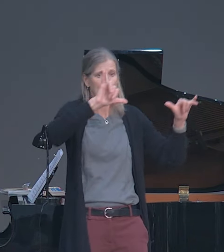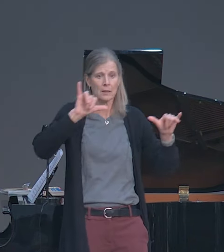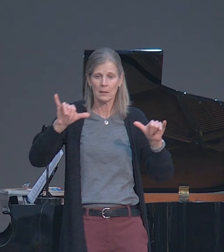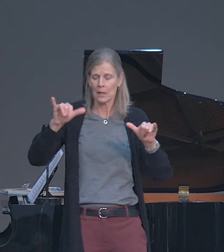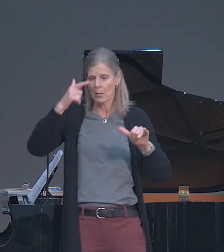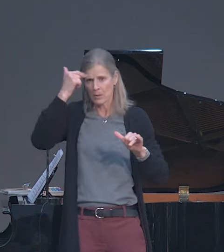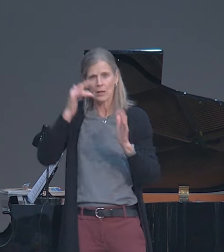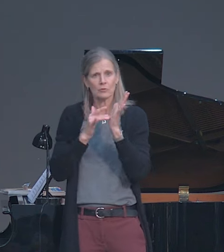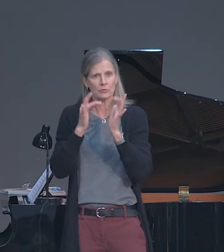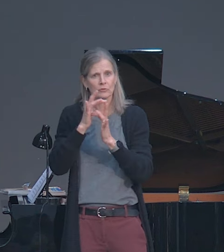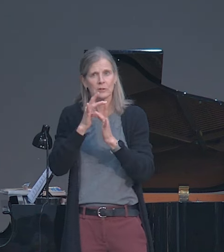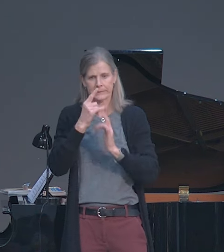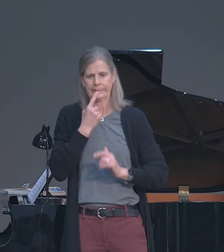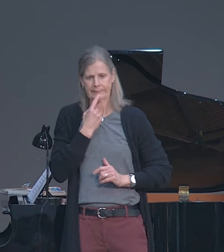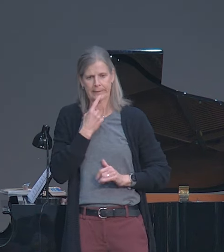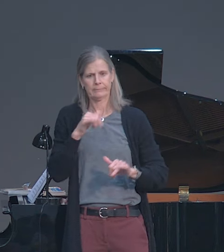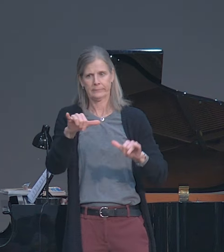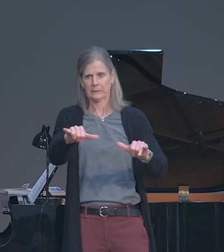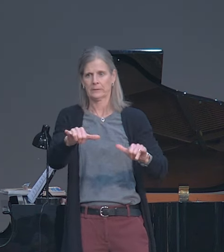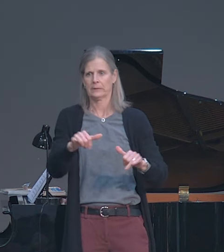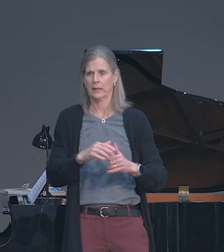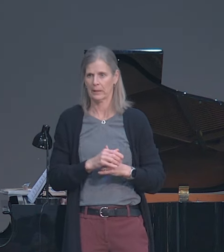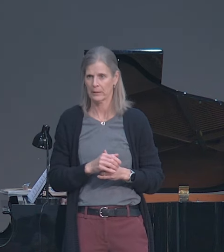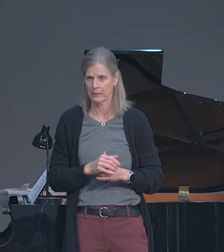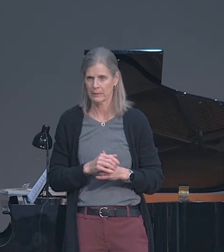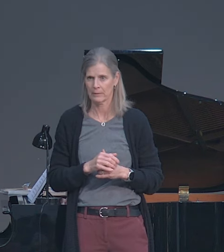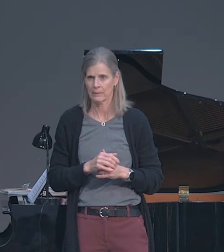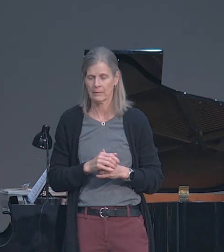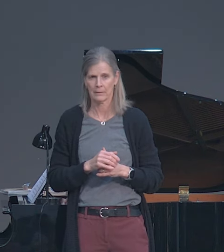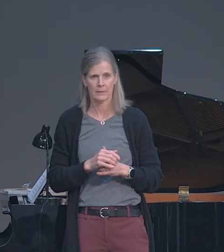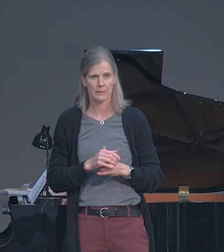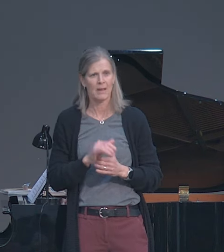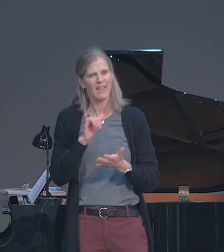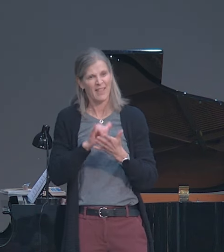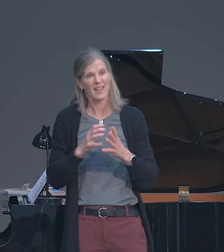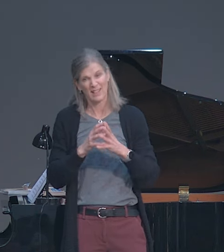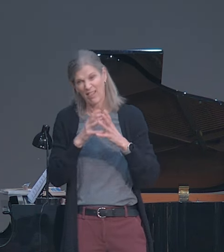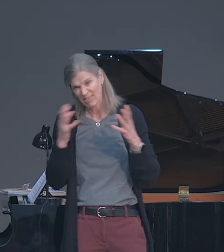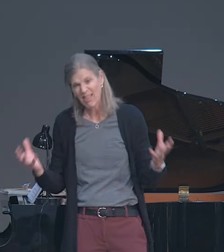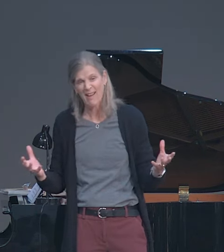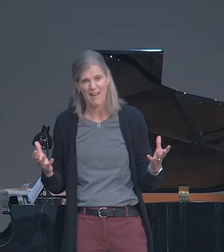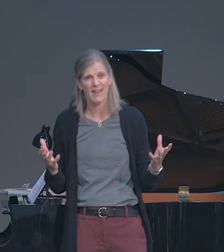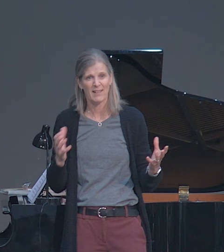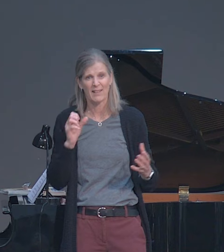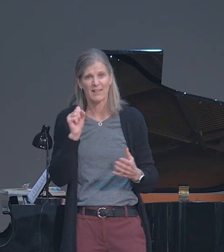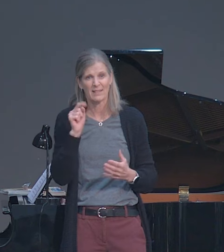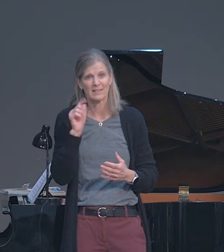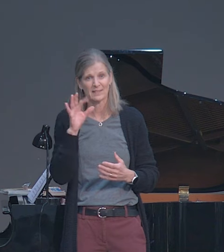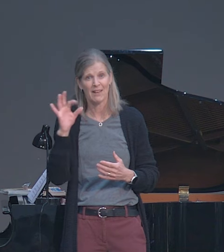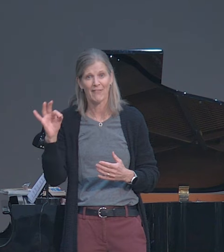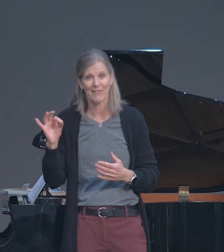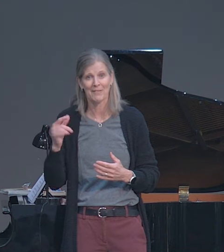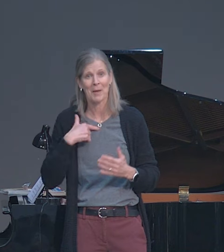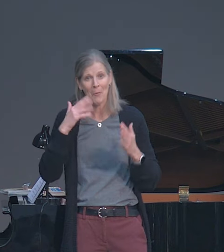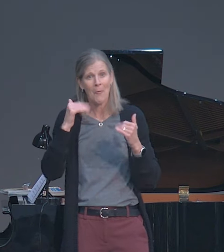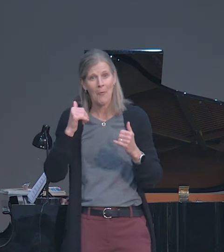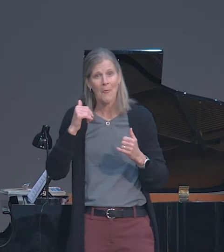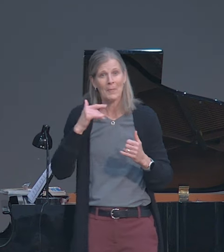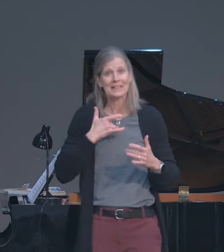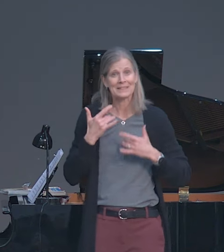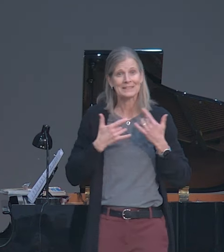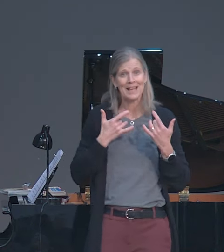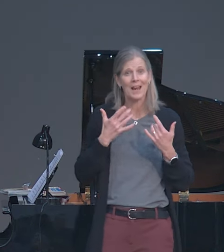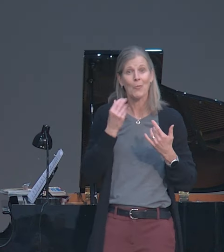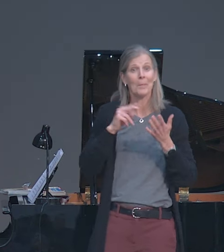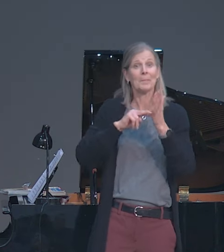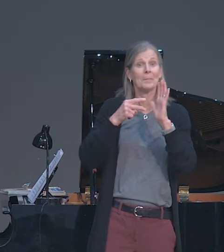keeps them there. So, this is a lot of stuff in here, but I hope it's exciting. And the implications of